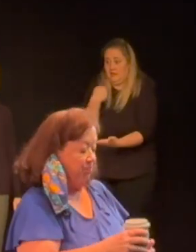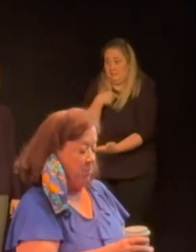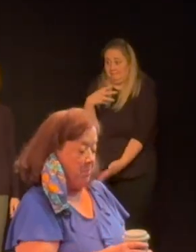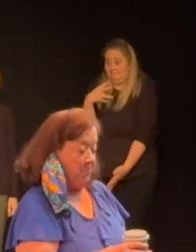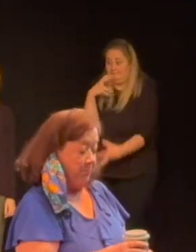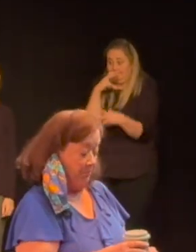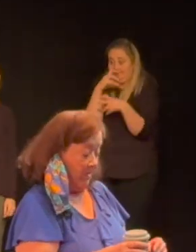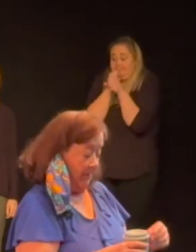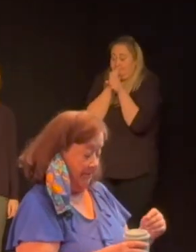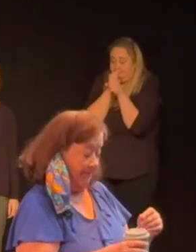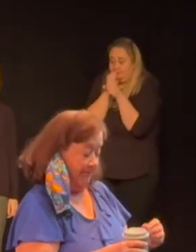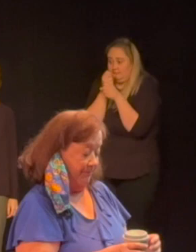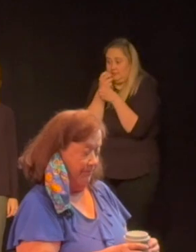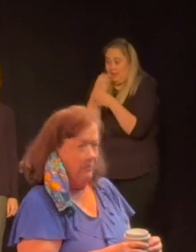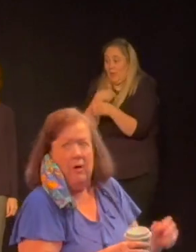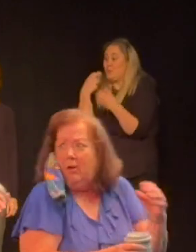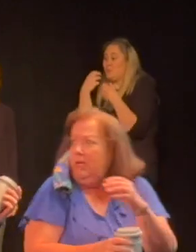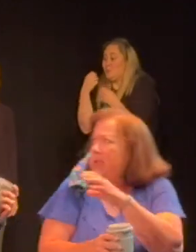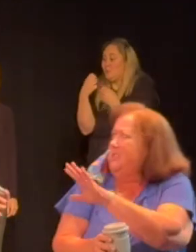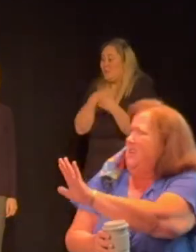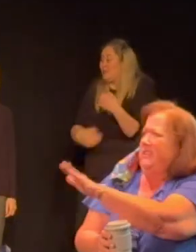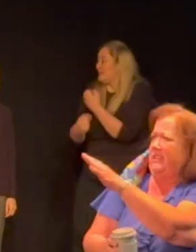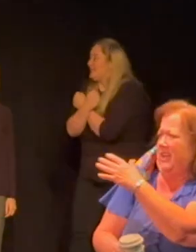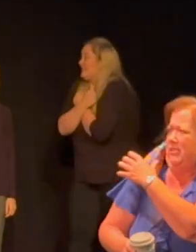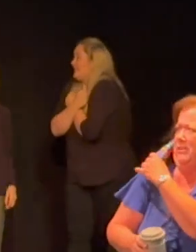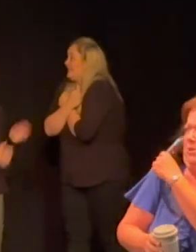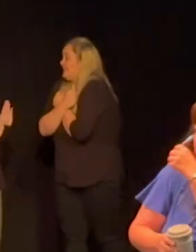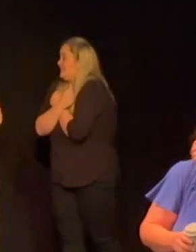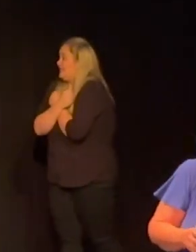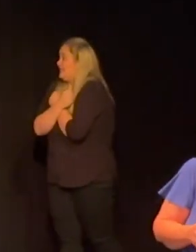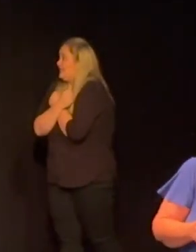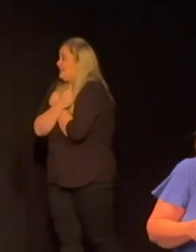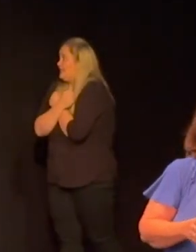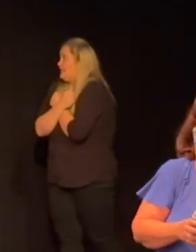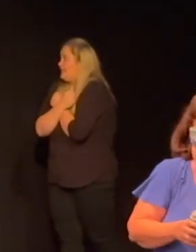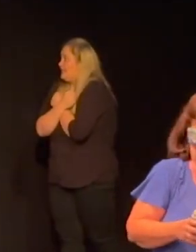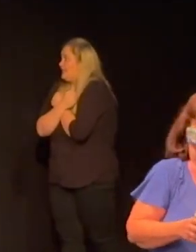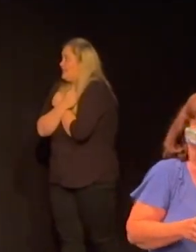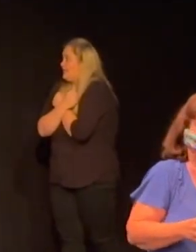say. I wish I could hug you. No, let's not get carried away.